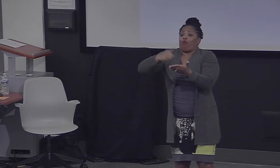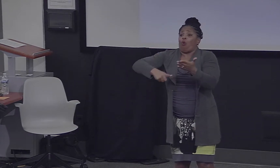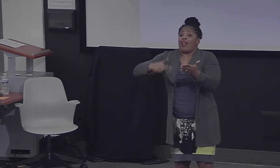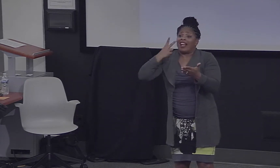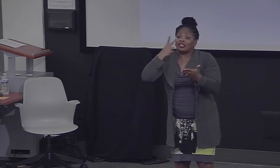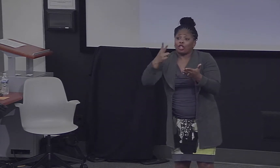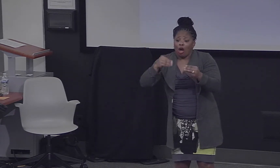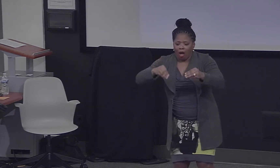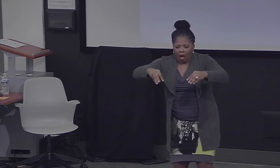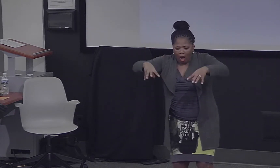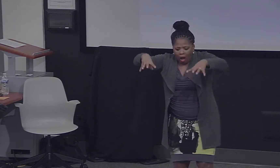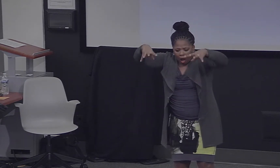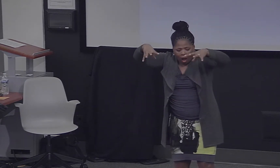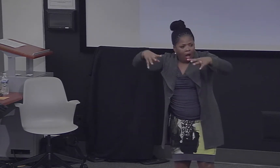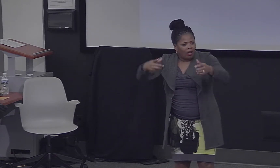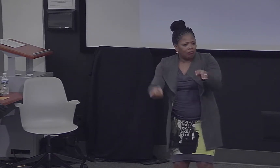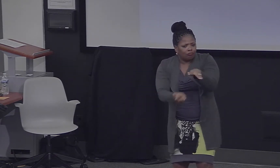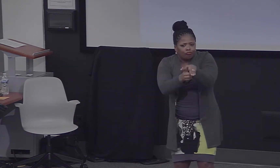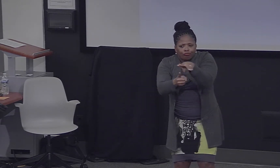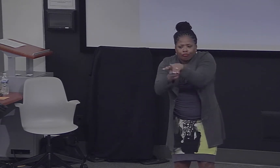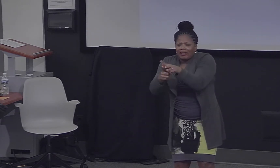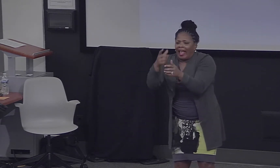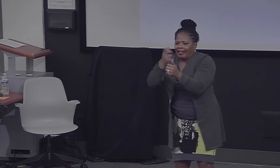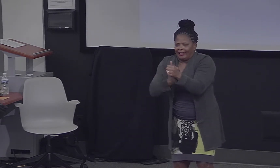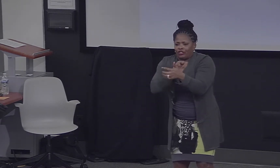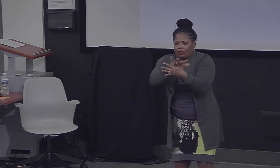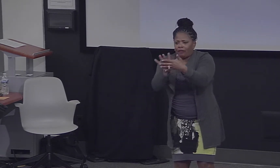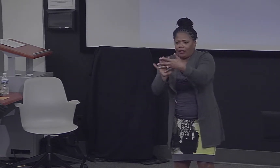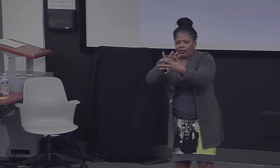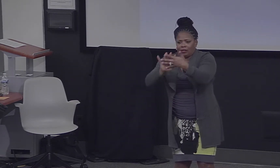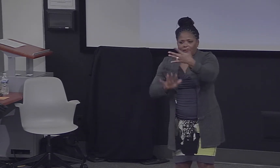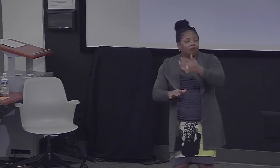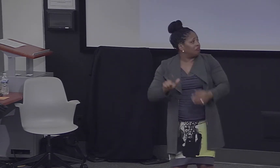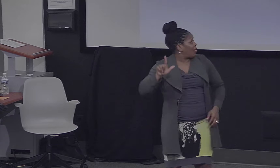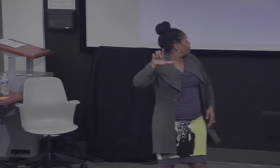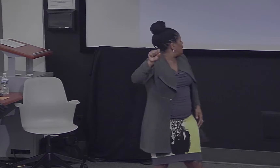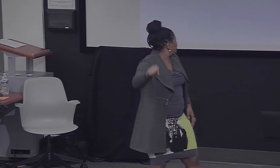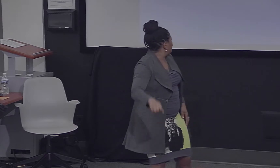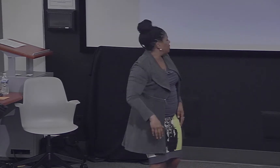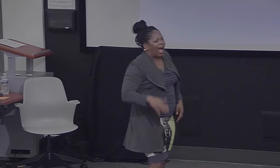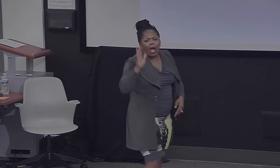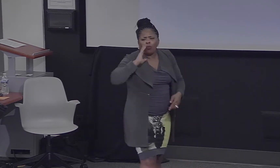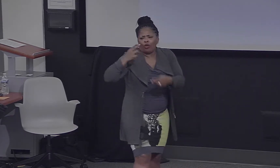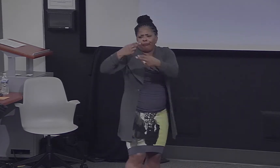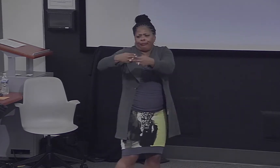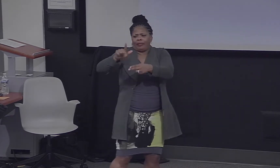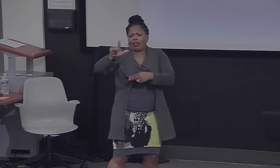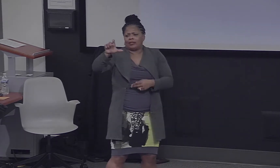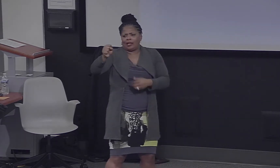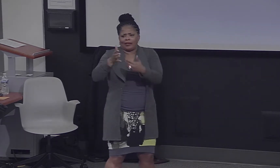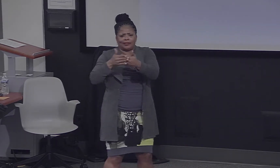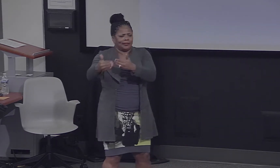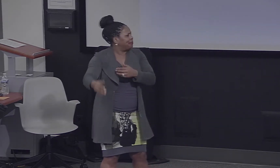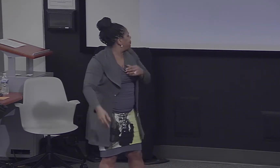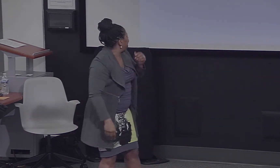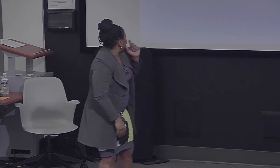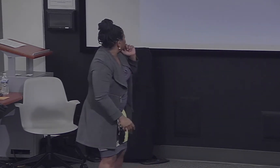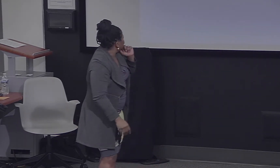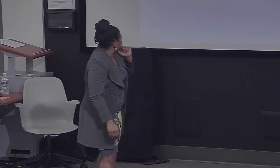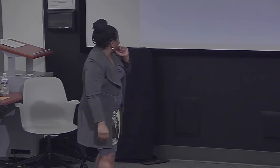I'm looking at the entire process, this life cycle, and that's what my study is about. And again, I'm calling